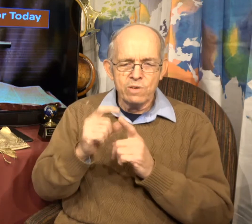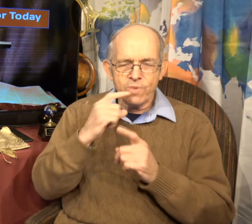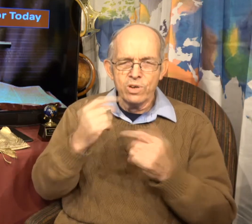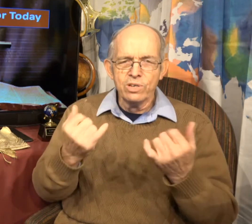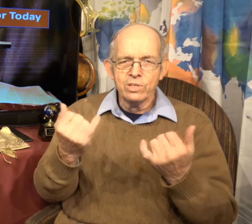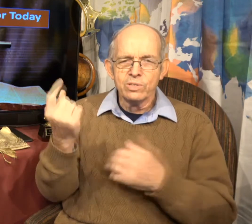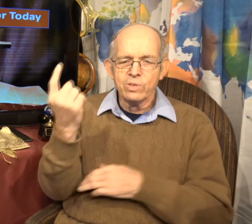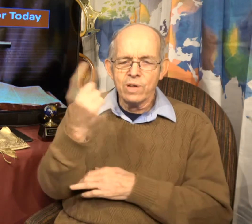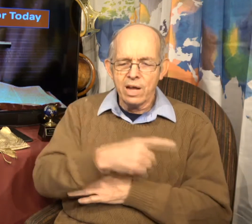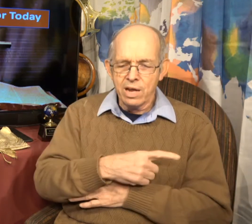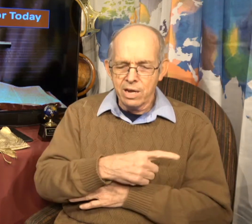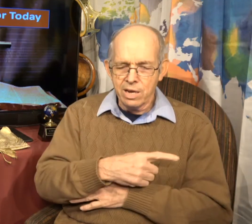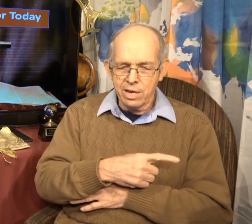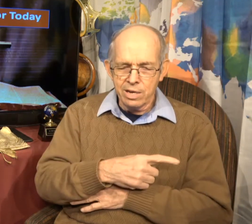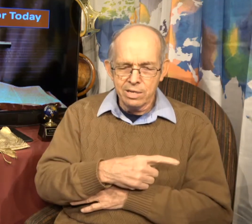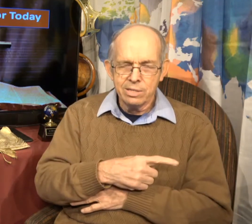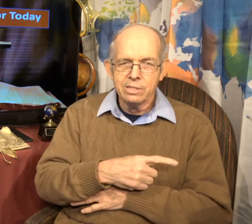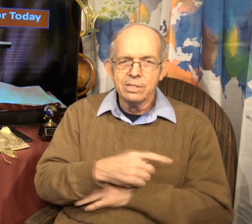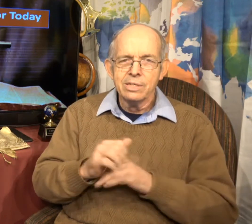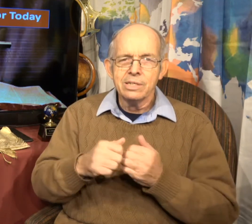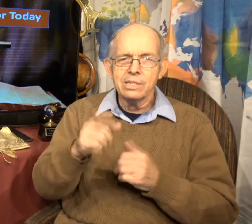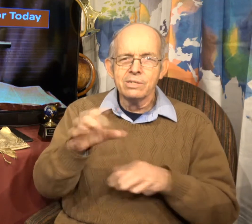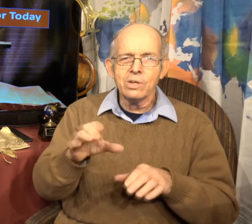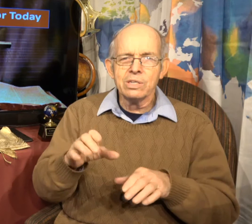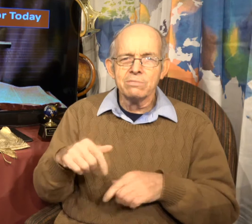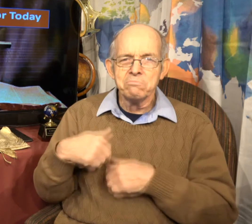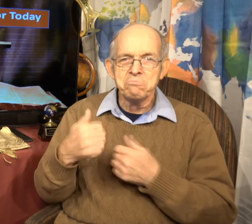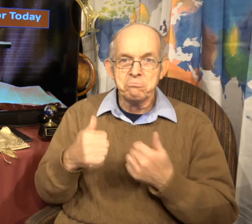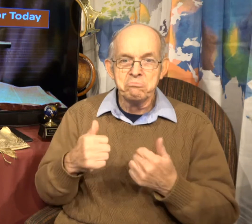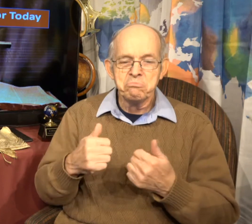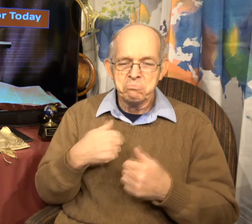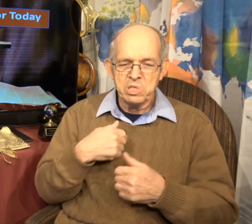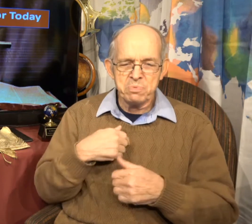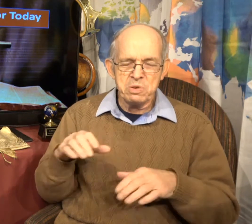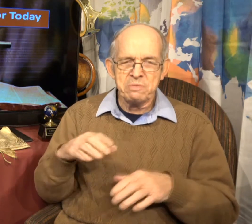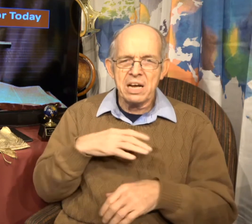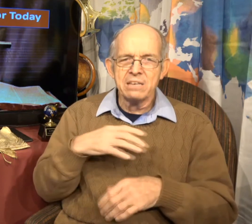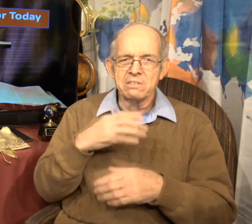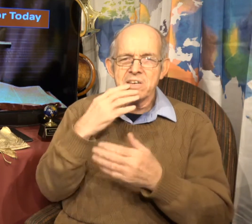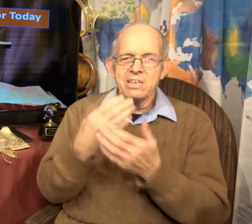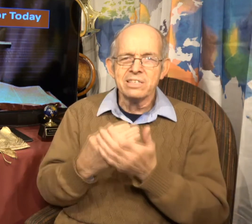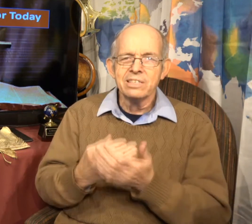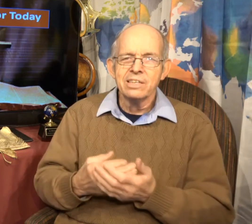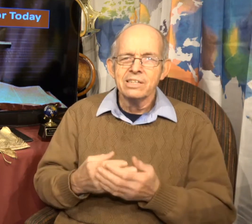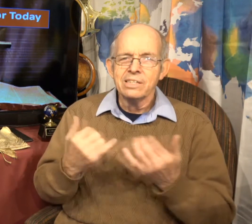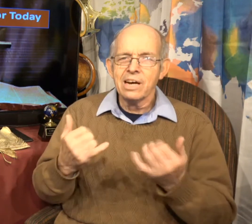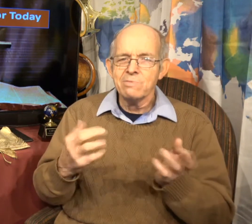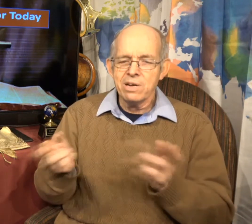Skyscraper today. I assume it's 3-5 years. Now, ready